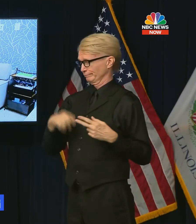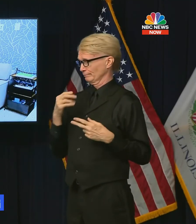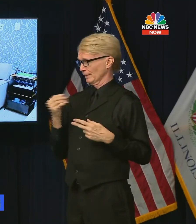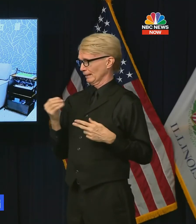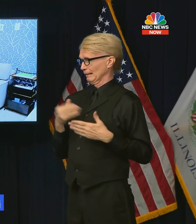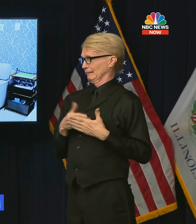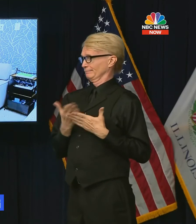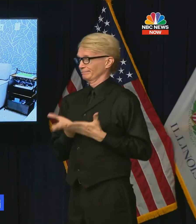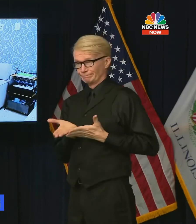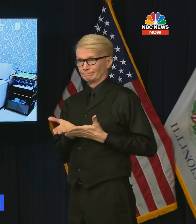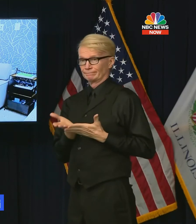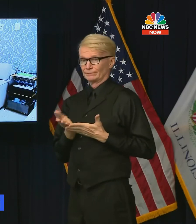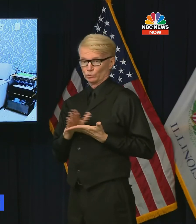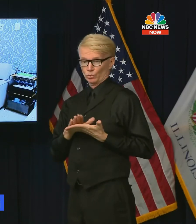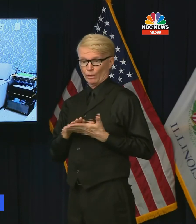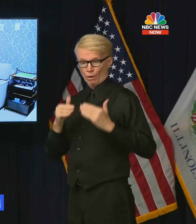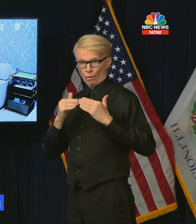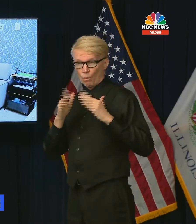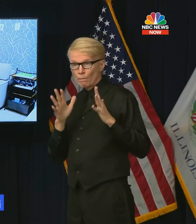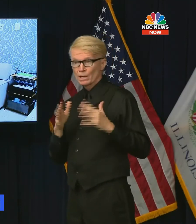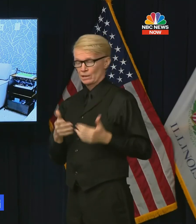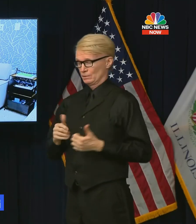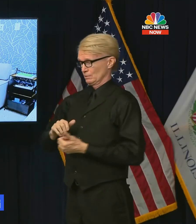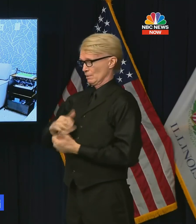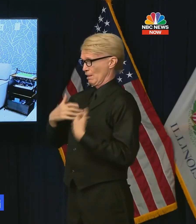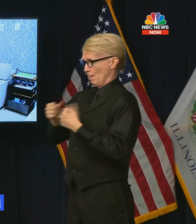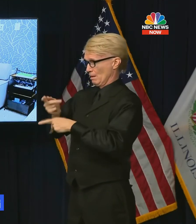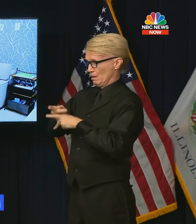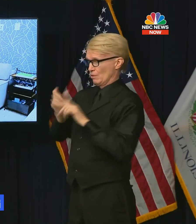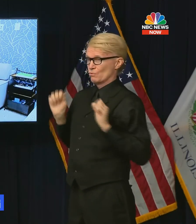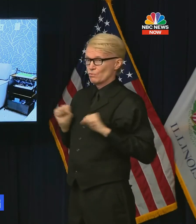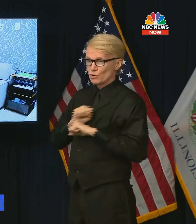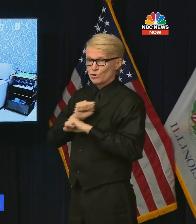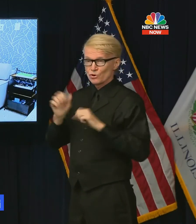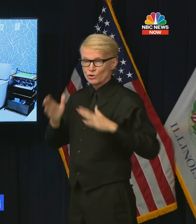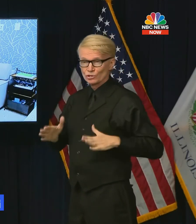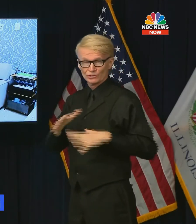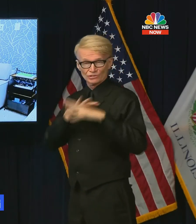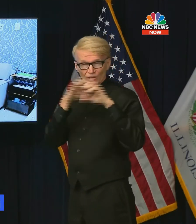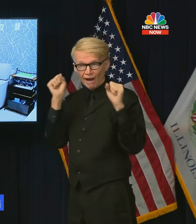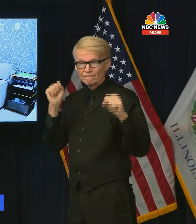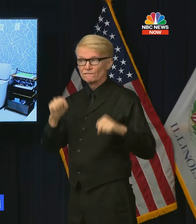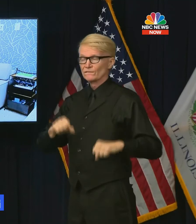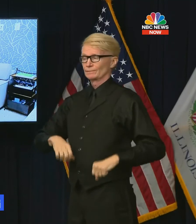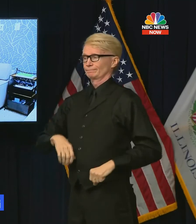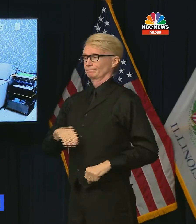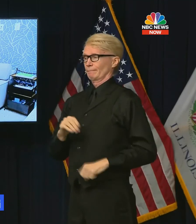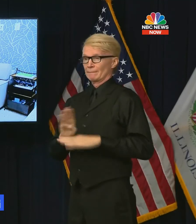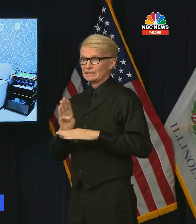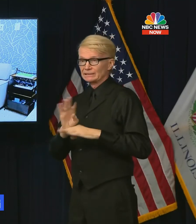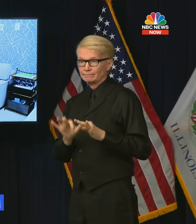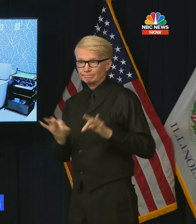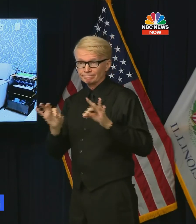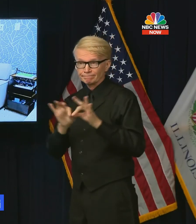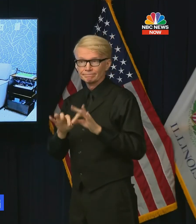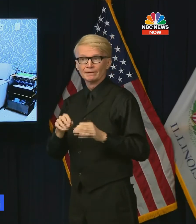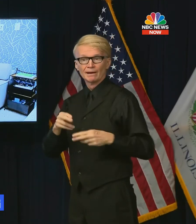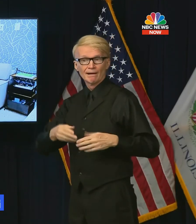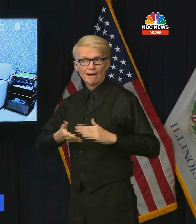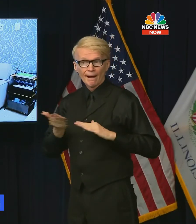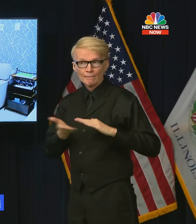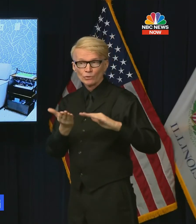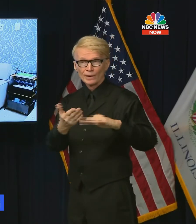next year, if schools are to be open, if healthcare workers are to be safe, if certain essential businesses are to operate in a high